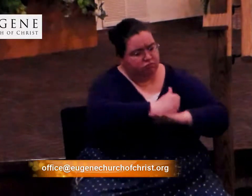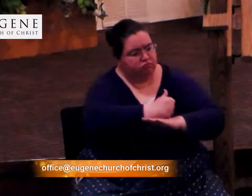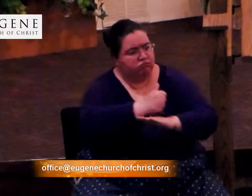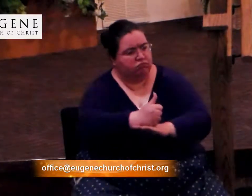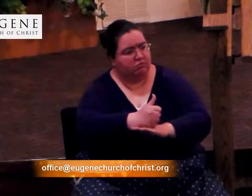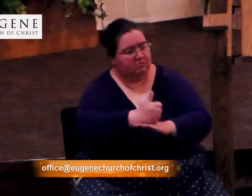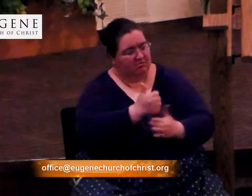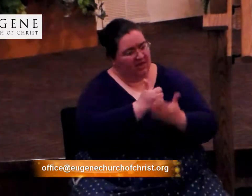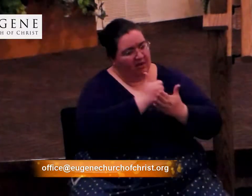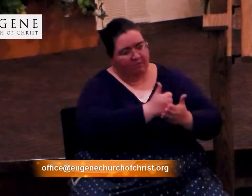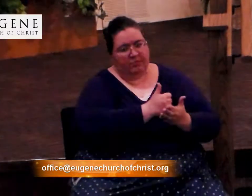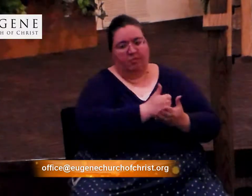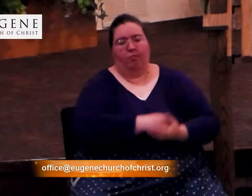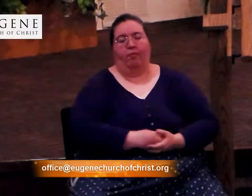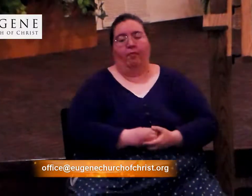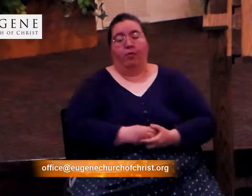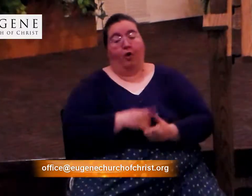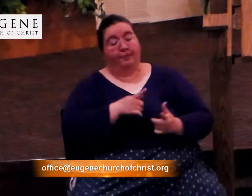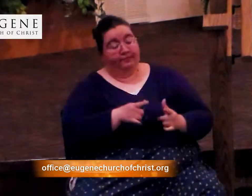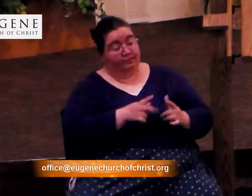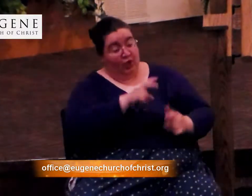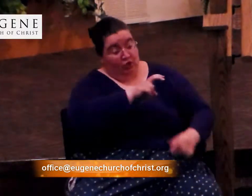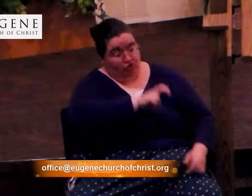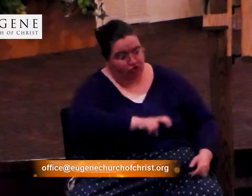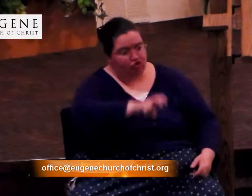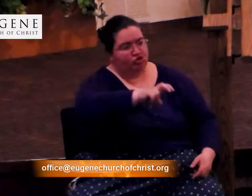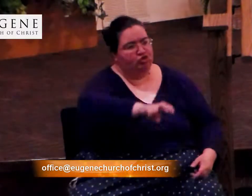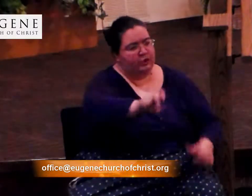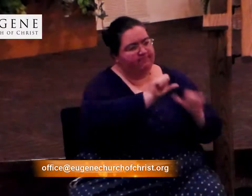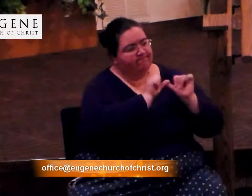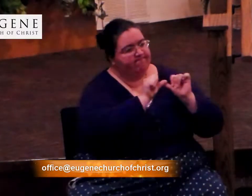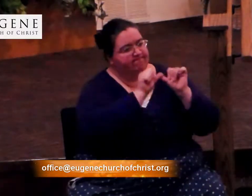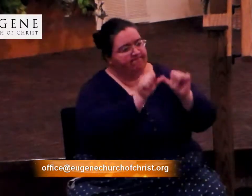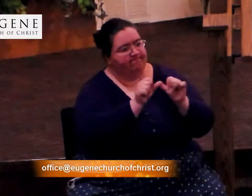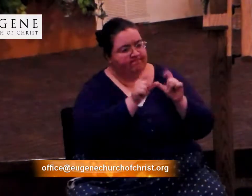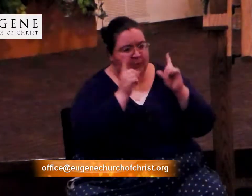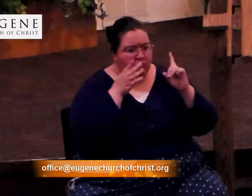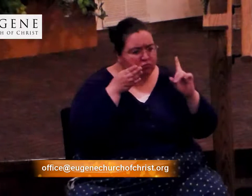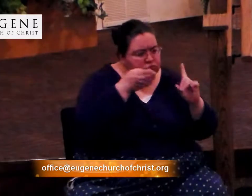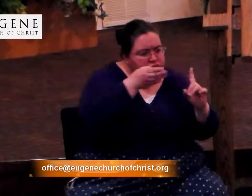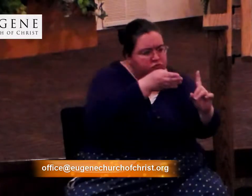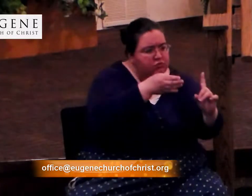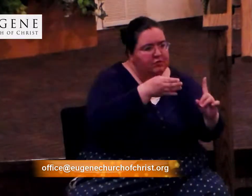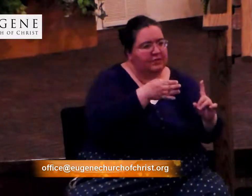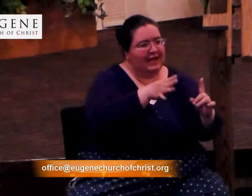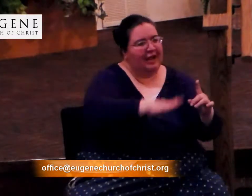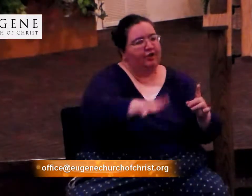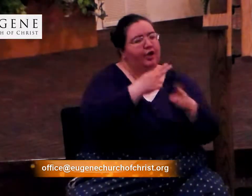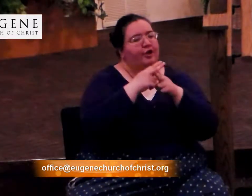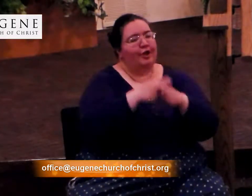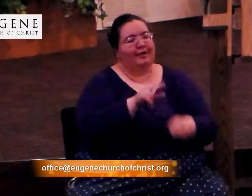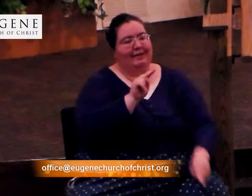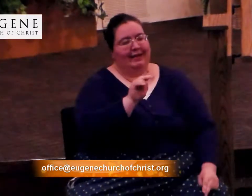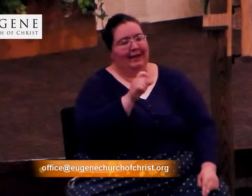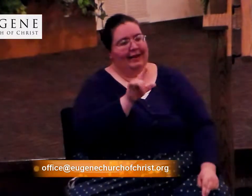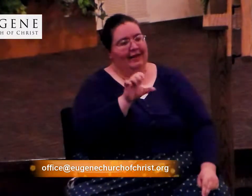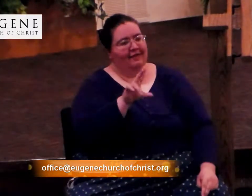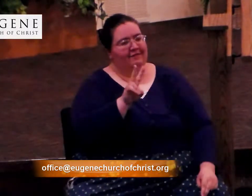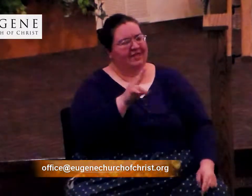Negev. Now, this is the area that he's heading towards. And it's interesting to me that he builds the altars, but he does not stop there. And I